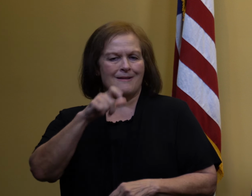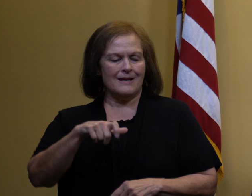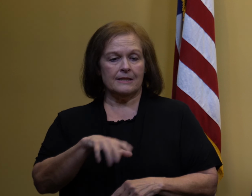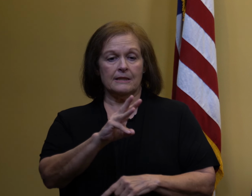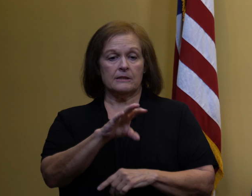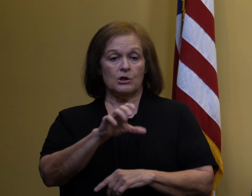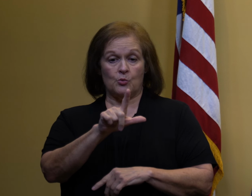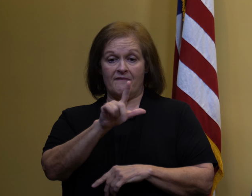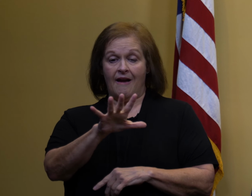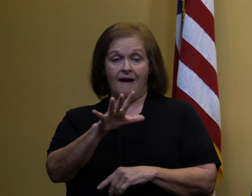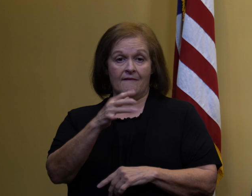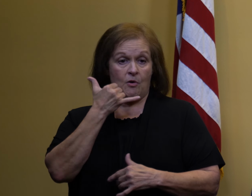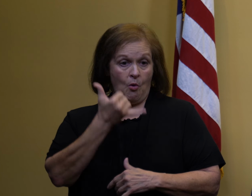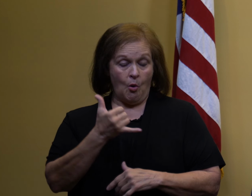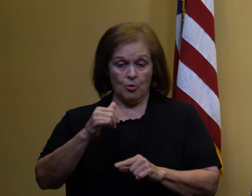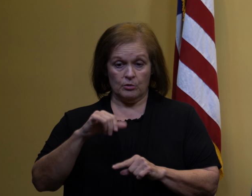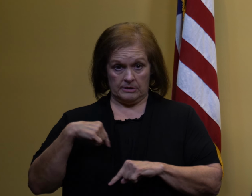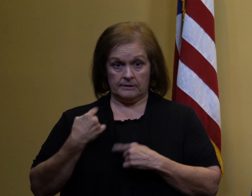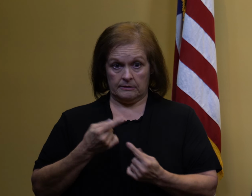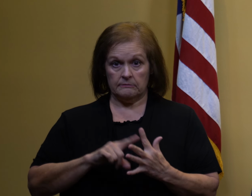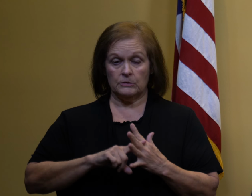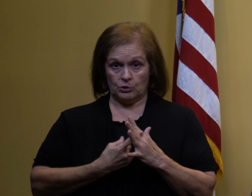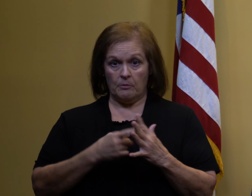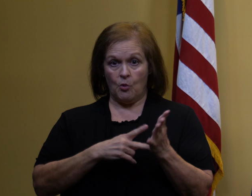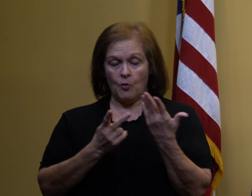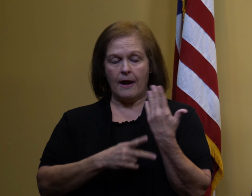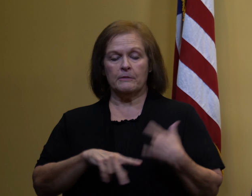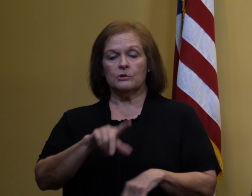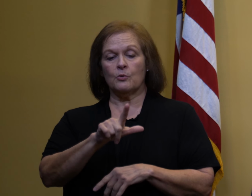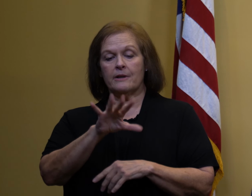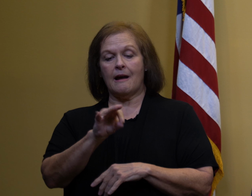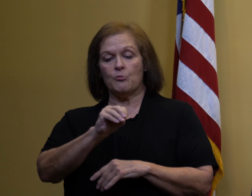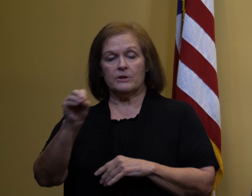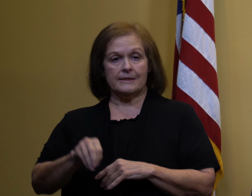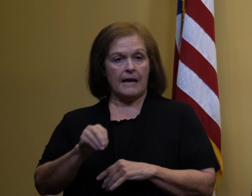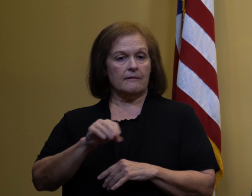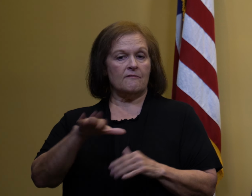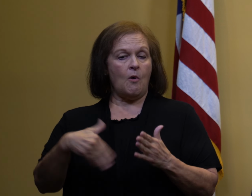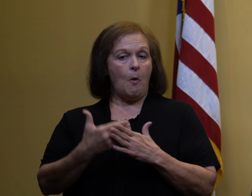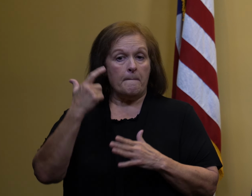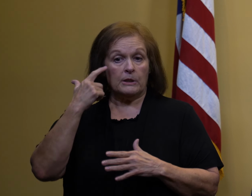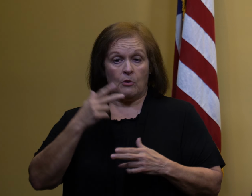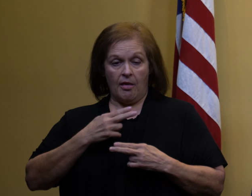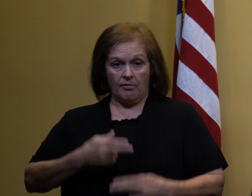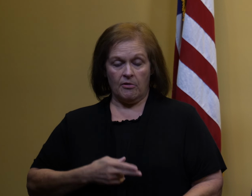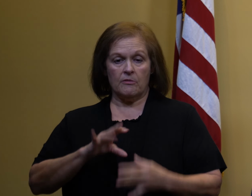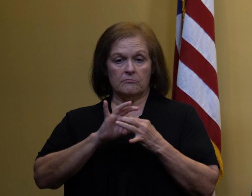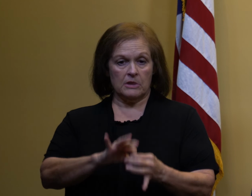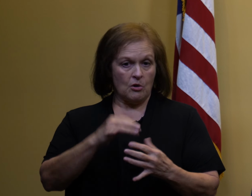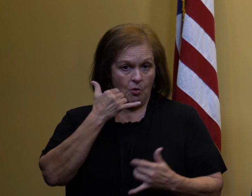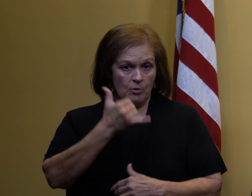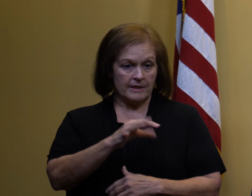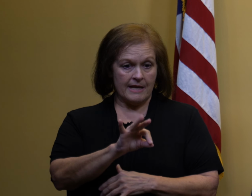625 calls since its launch, representing 29% of all mental health related calls